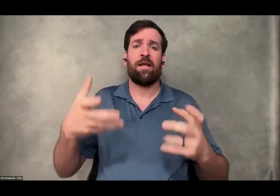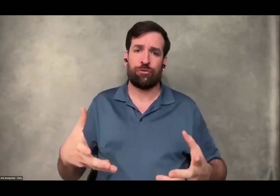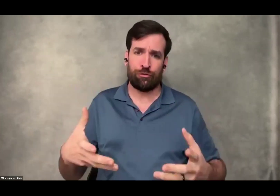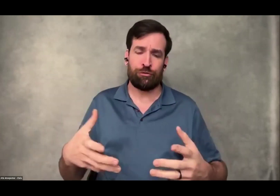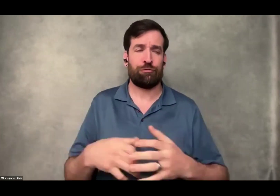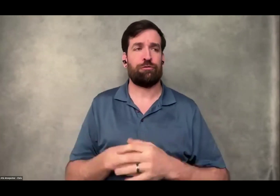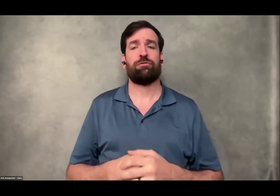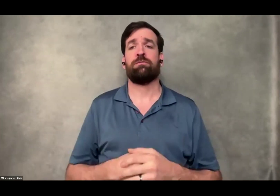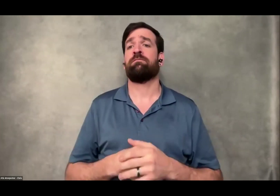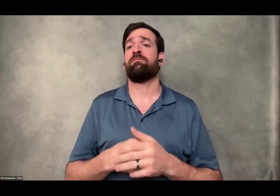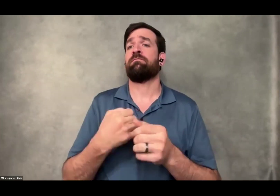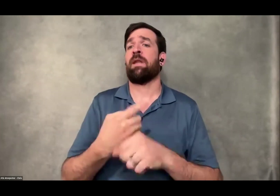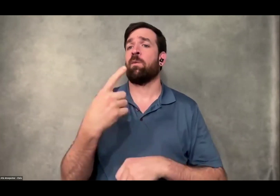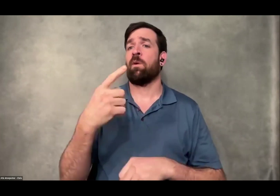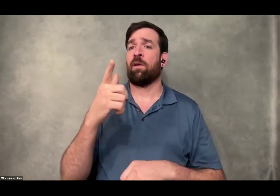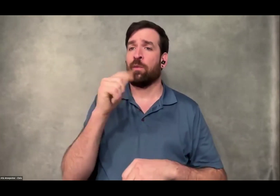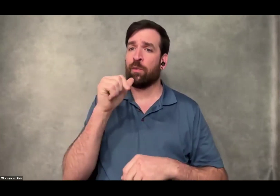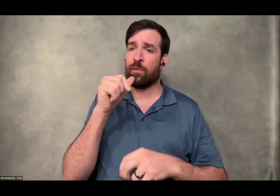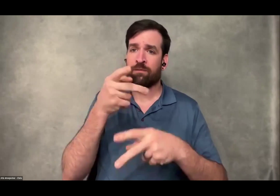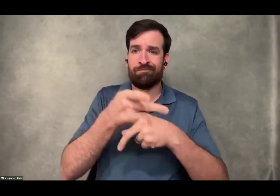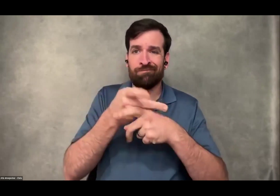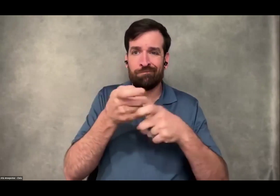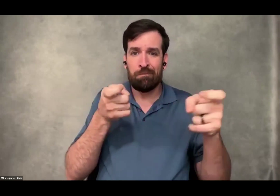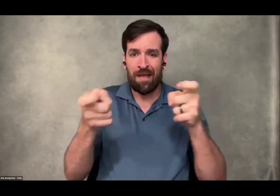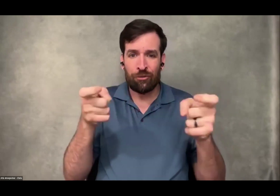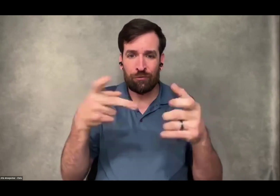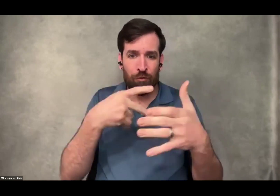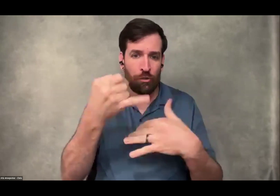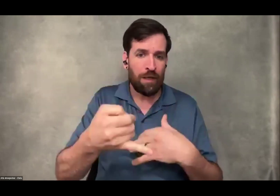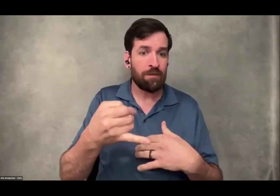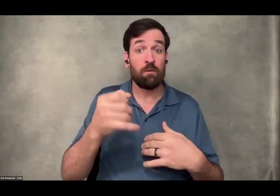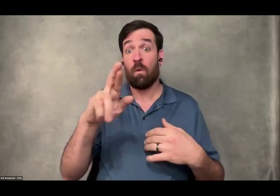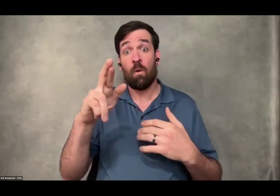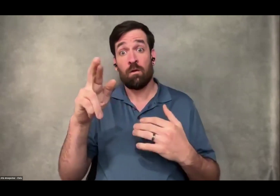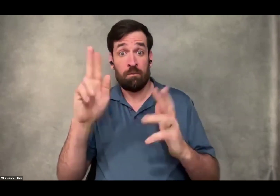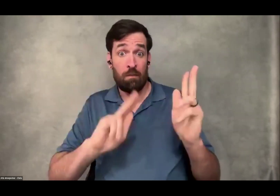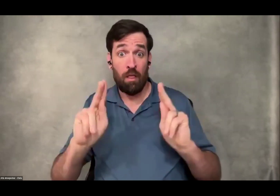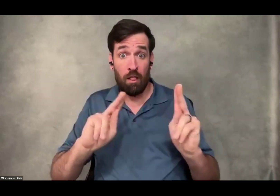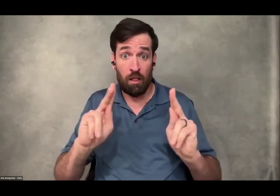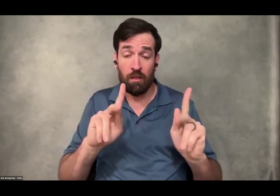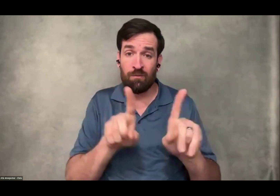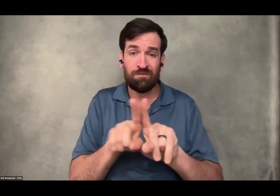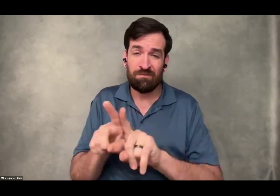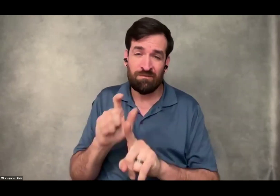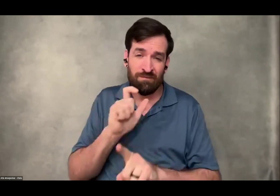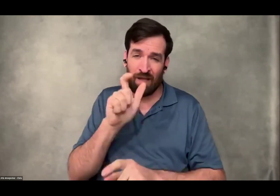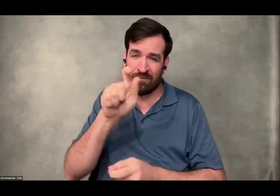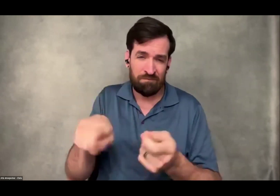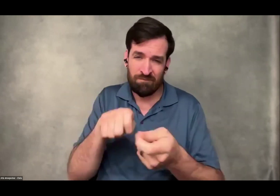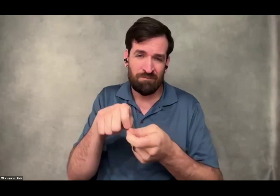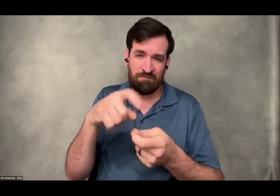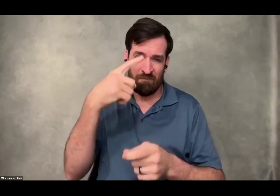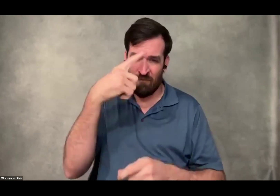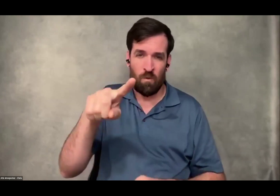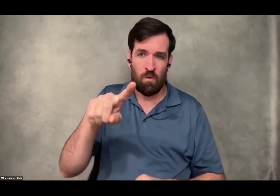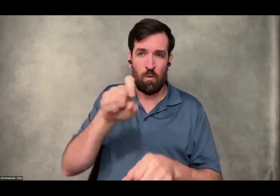or anybody who manages projects or people. This is also not exclusive to the workplace.